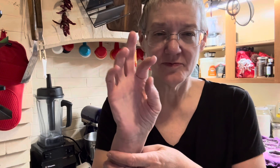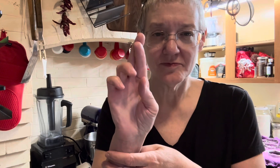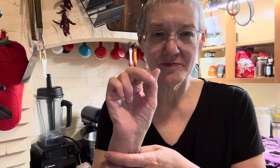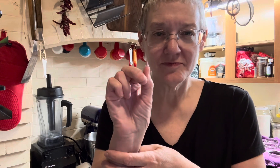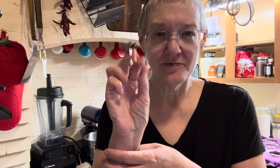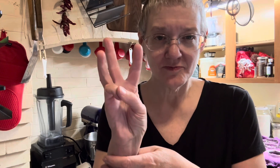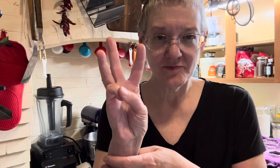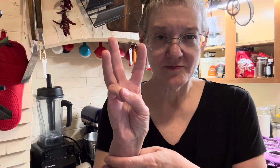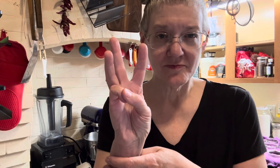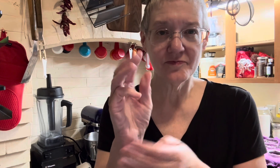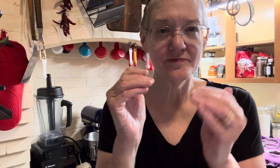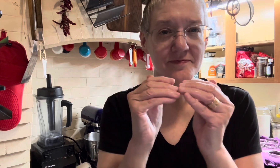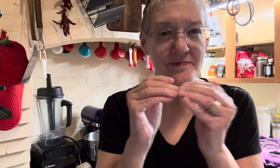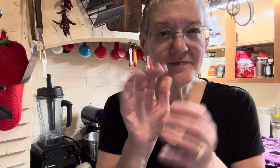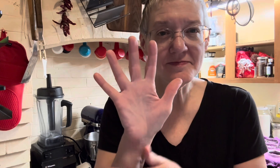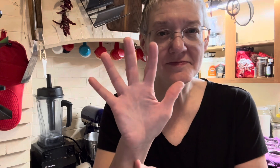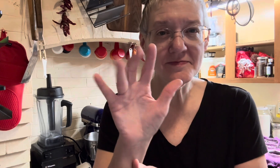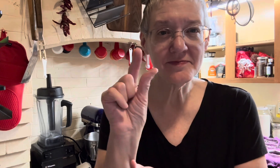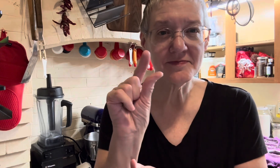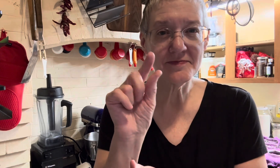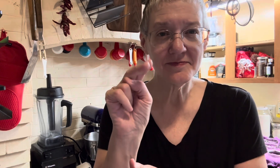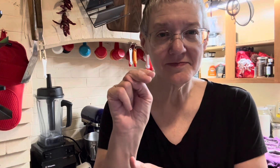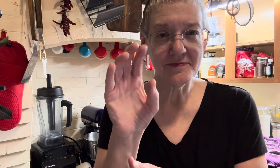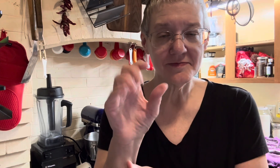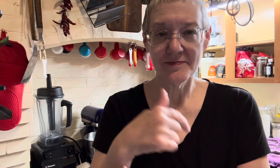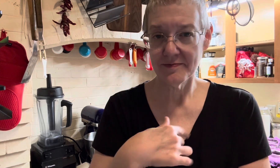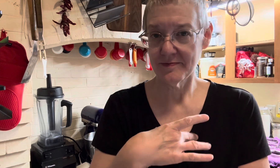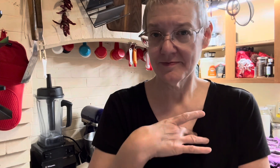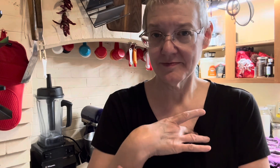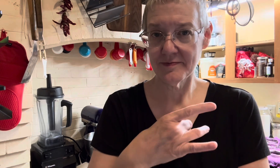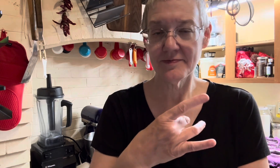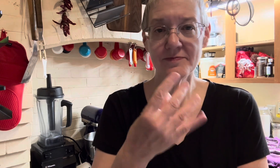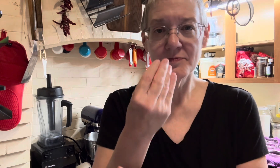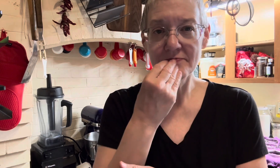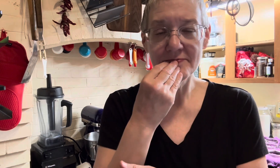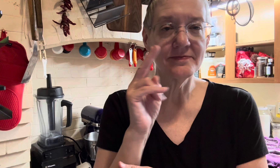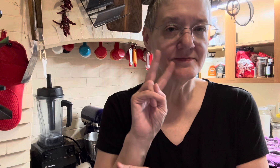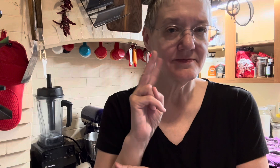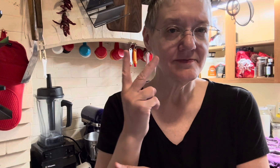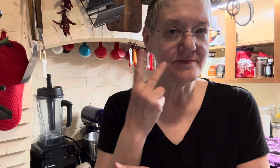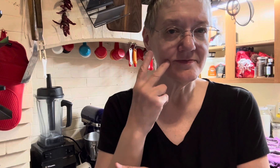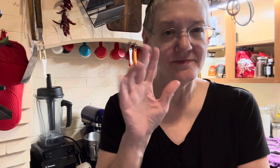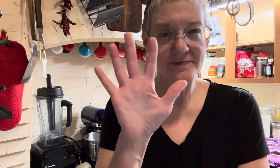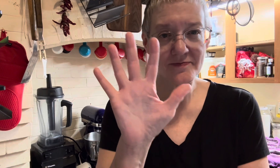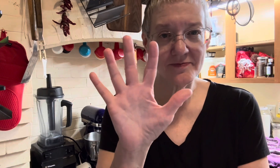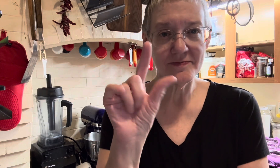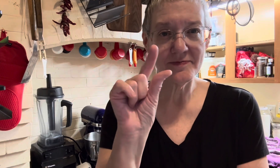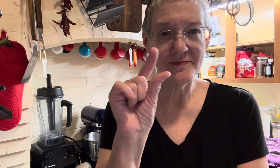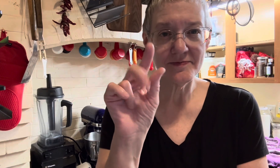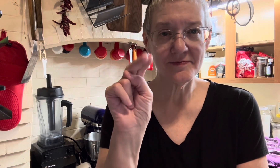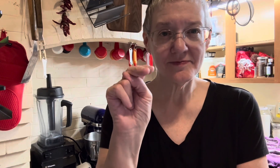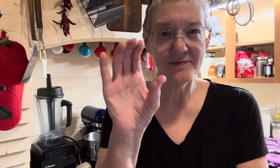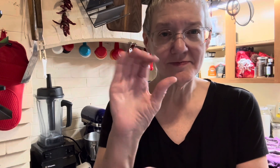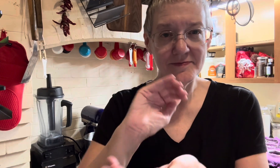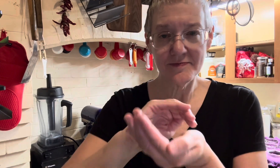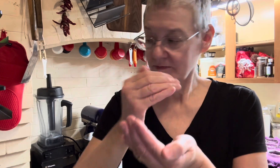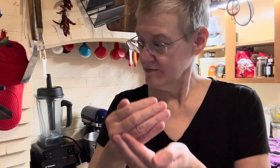it's 227 grams raw worth of squash, which equals 5 grams of net carbs. I like to portion